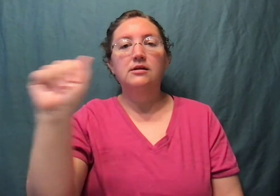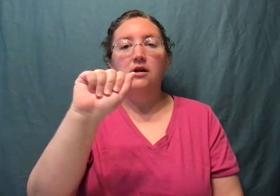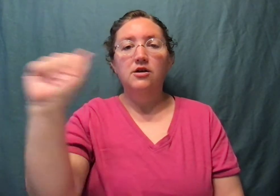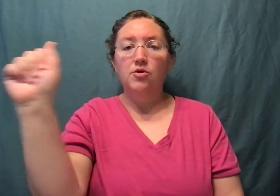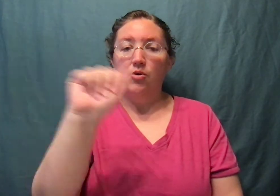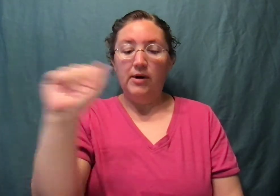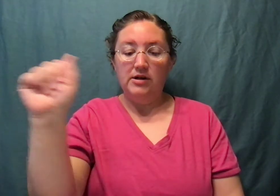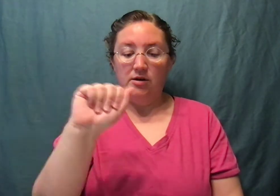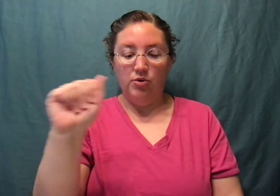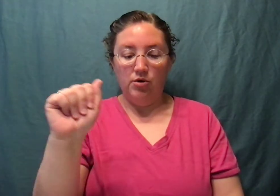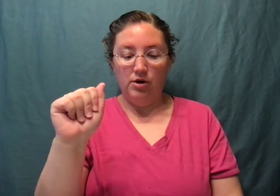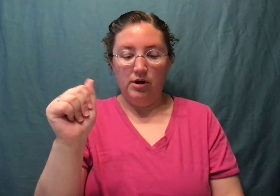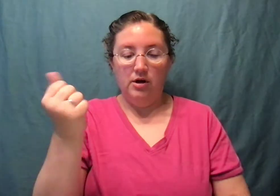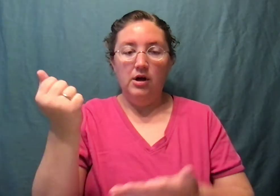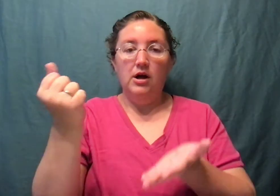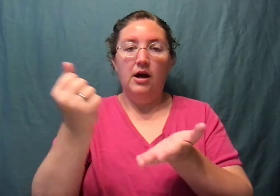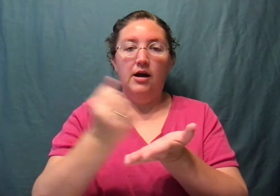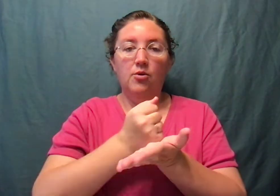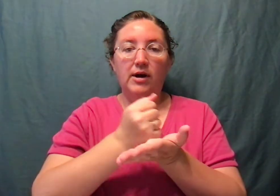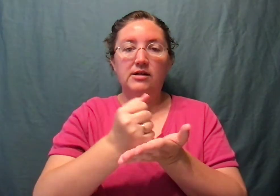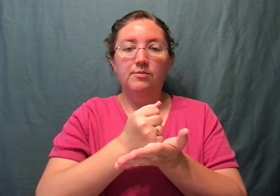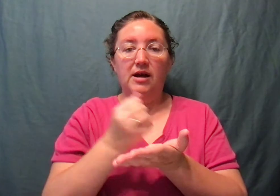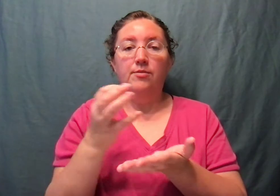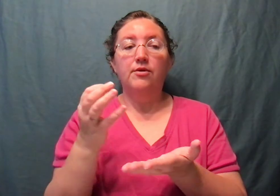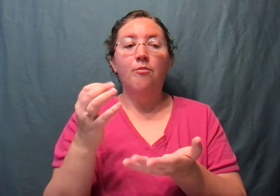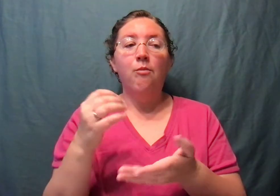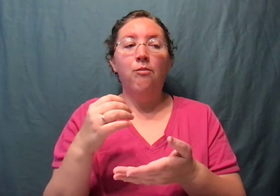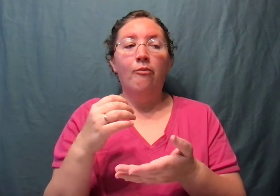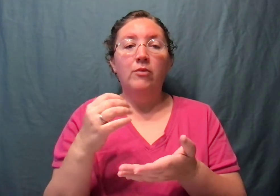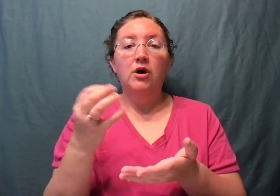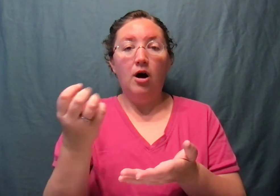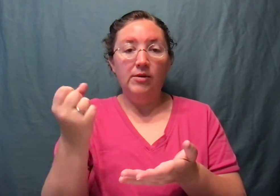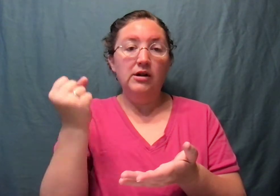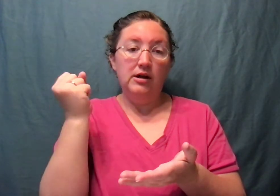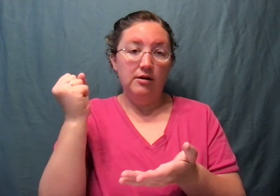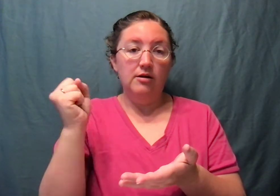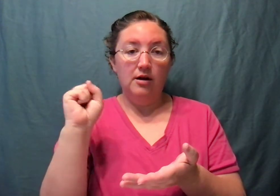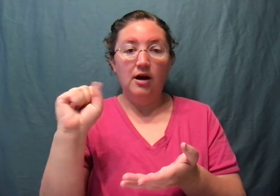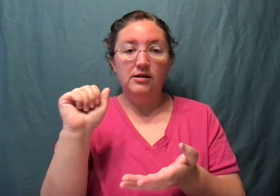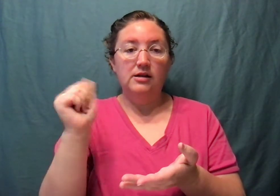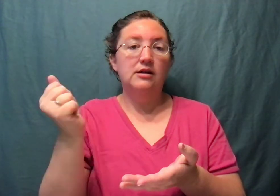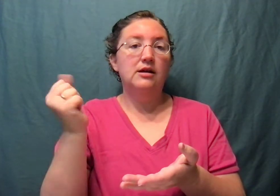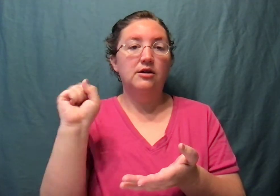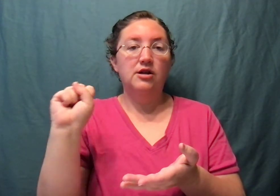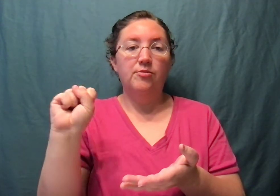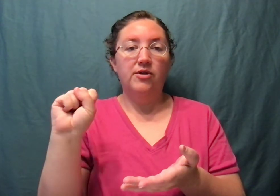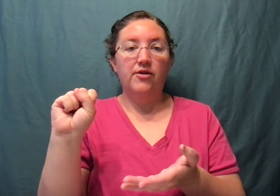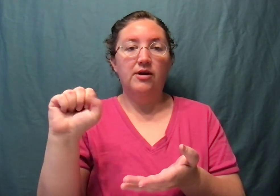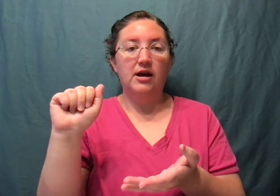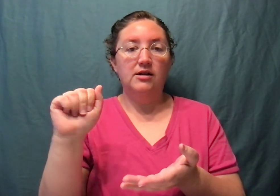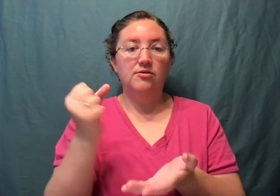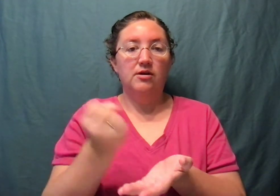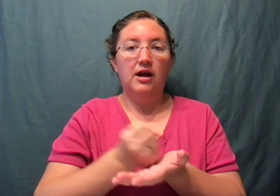So erase a board and erase a paper. Commonly, I see this hand shape with either an S or an A.